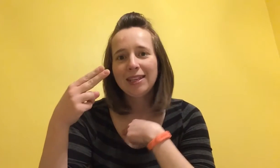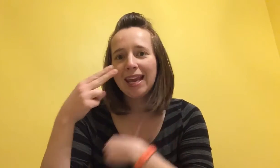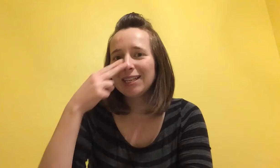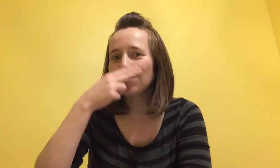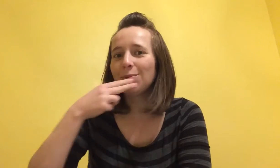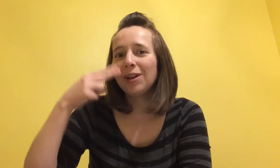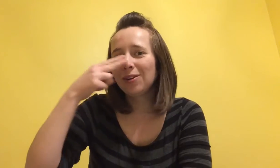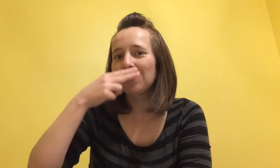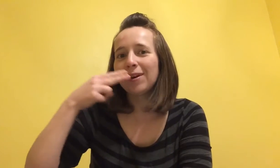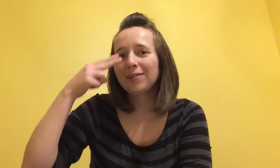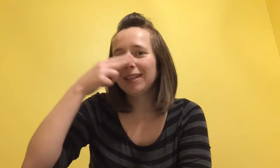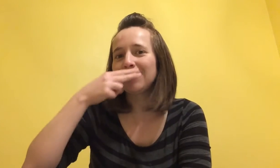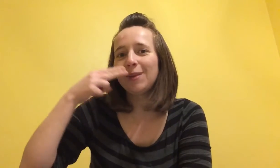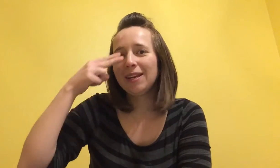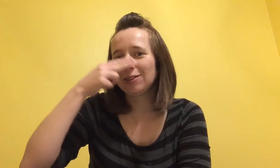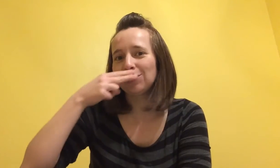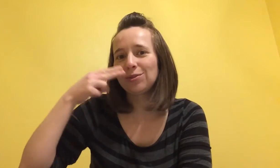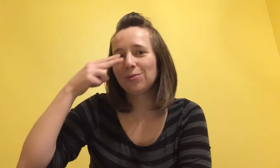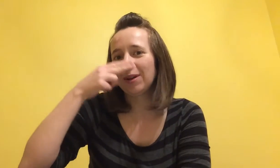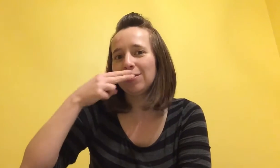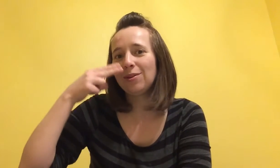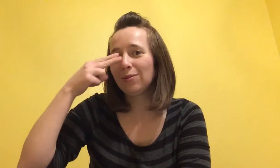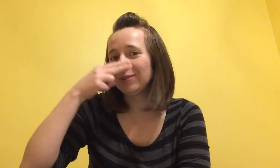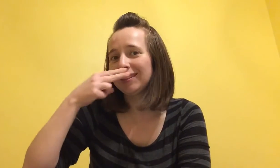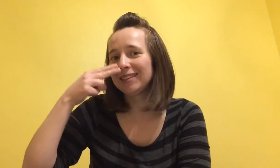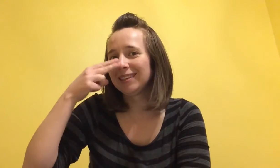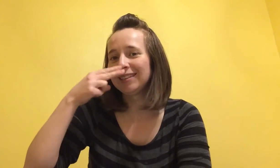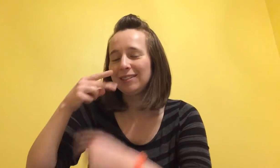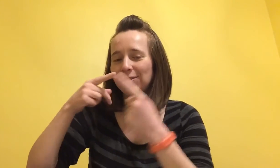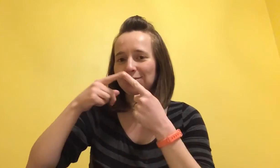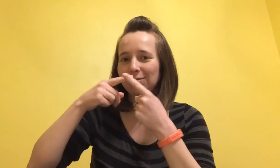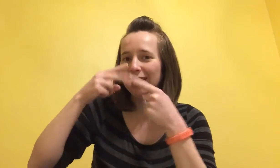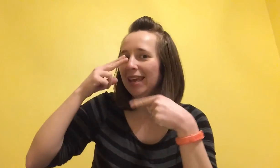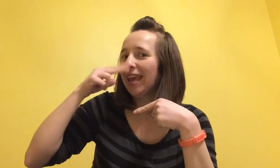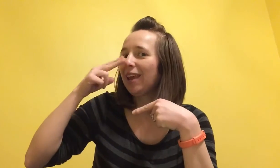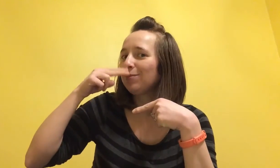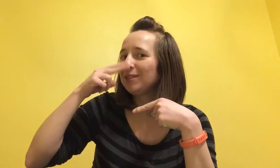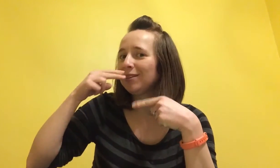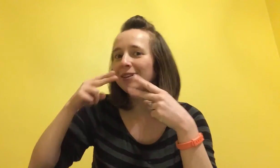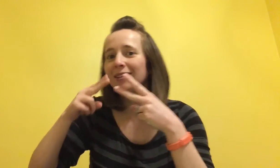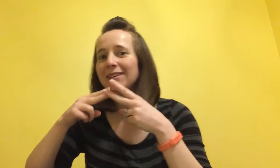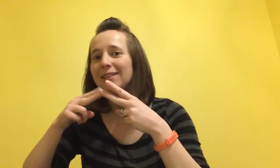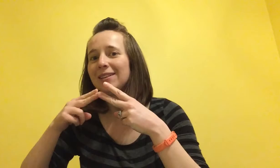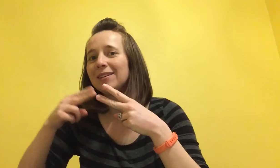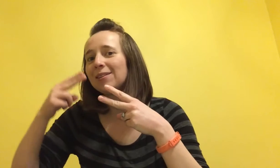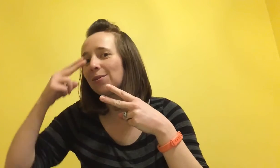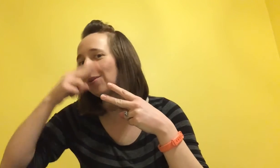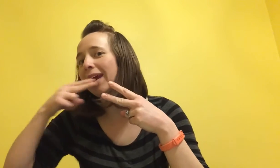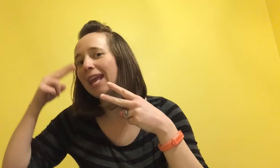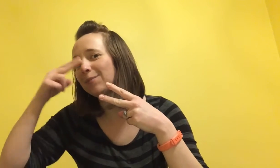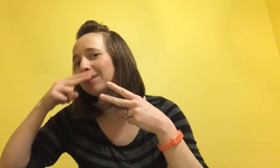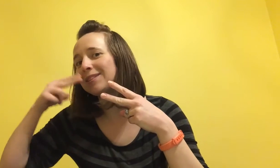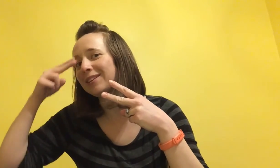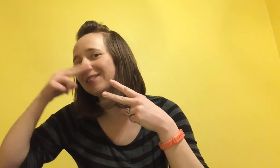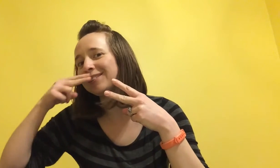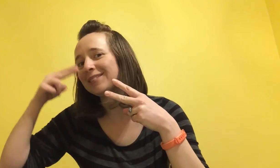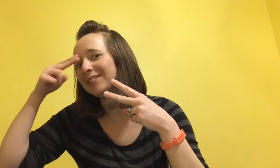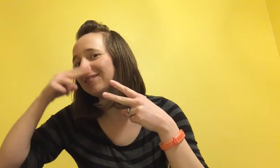the H and putting it around, like it's making a circle around the nose. So hamster or hamster.